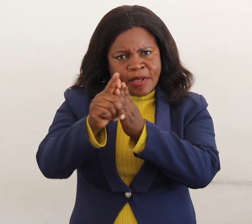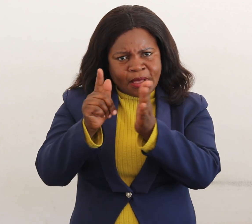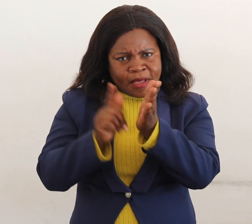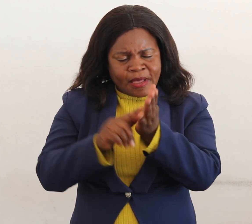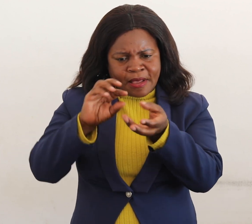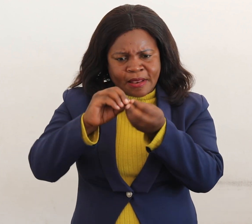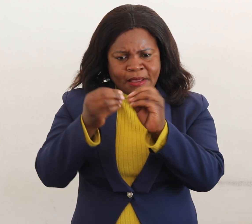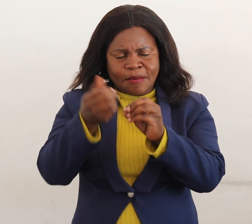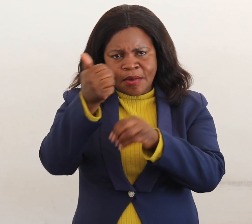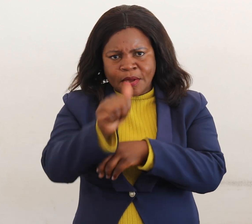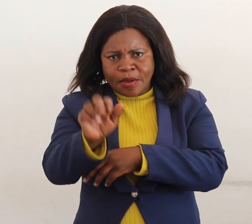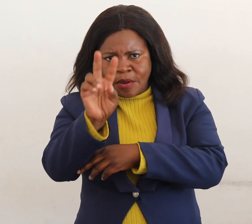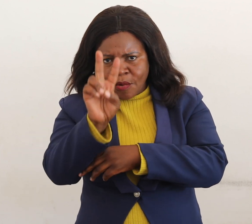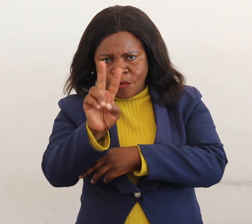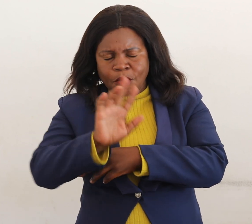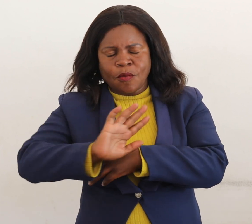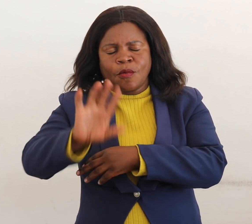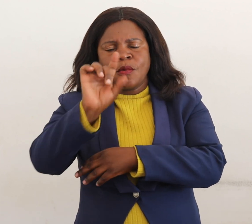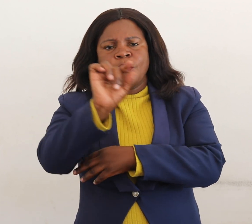of 2026.